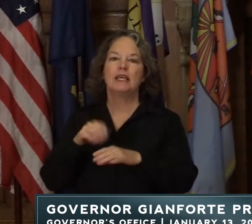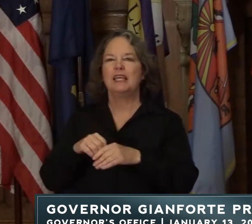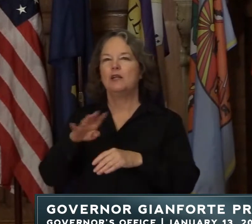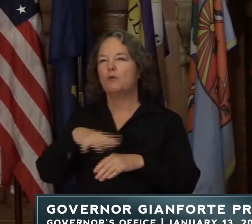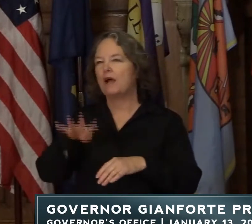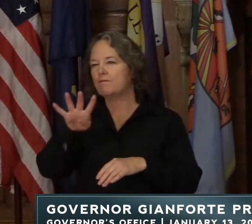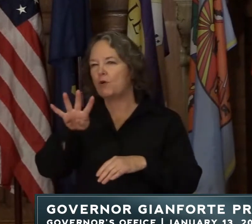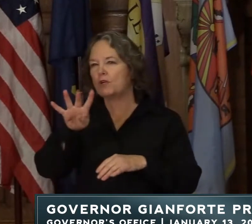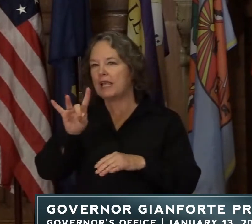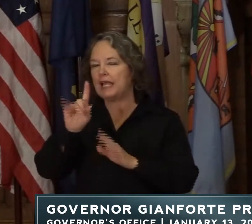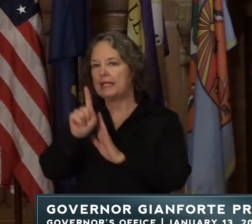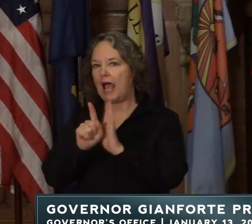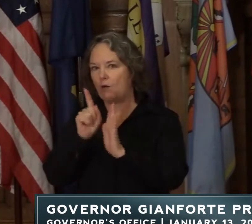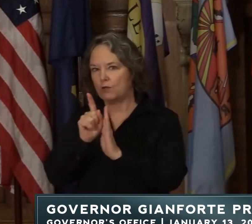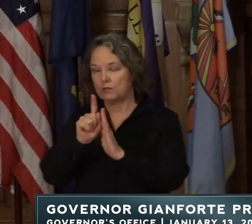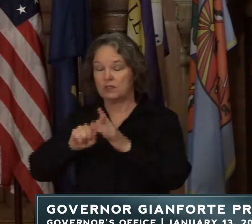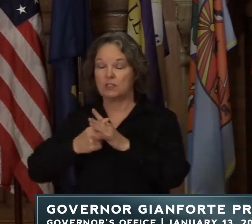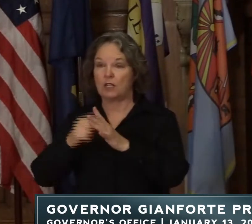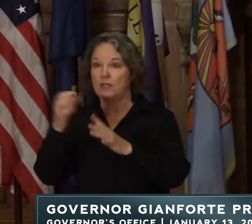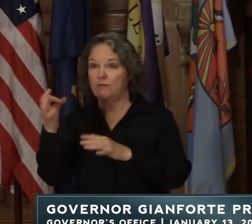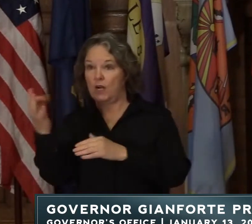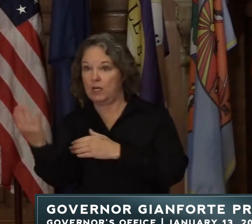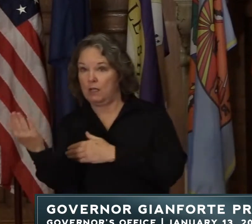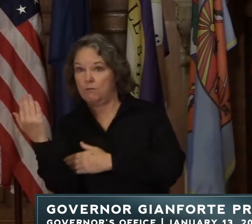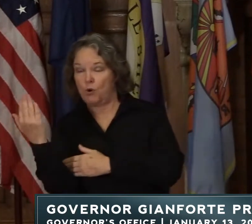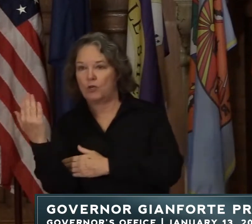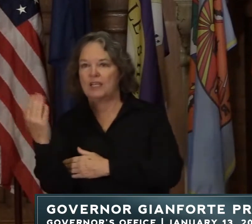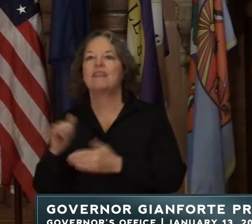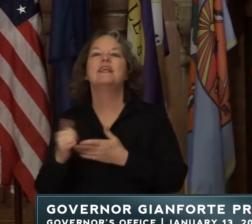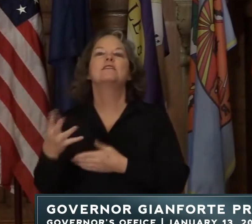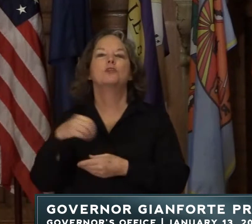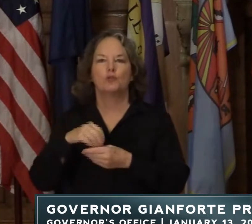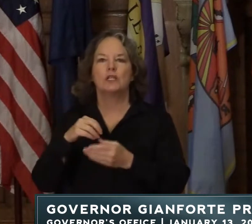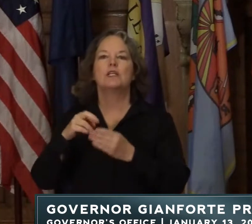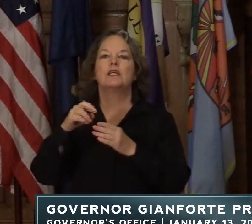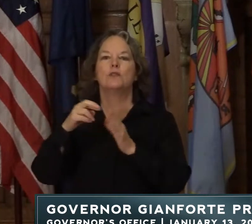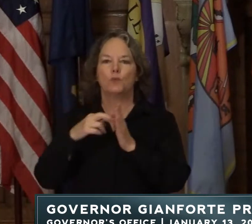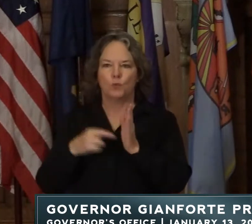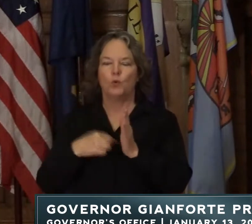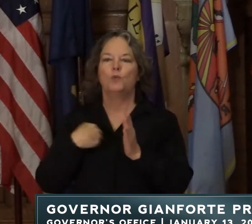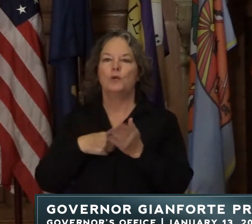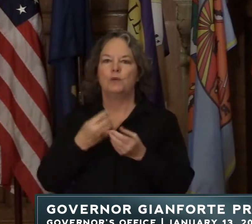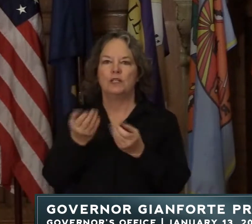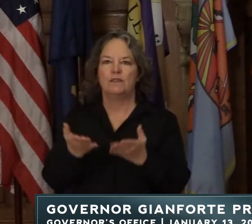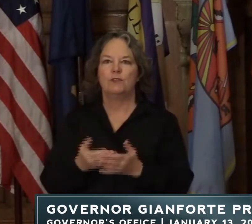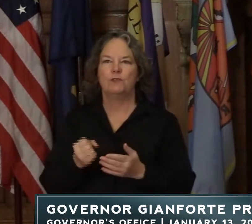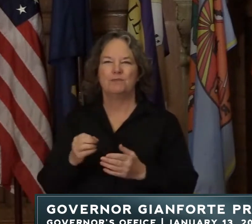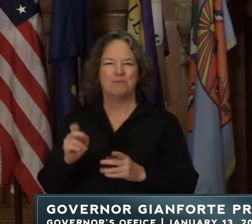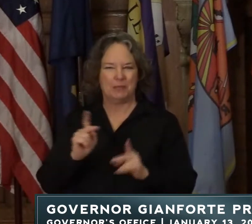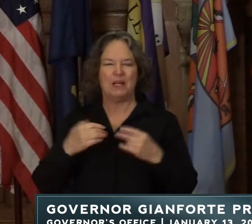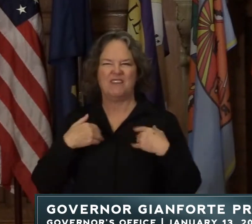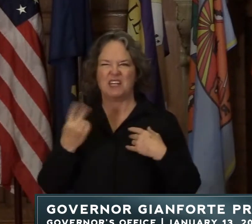48 hours. It'll take effect Friday morning. That's included in the directive that we'll give you. So people have a couple days to prepare for